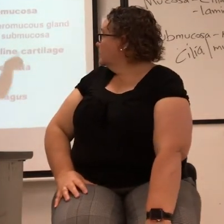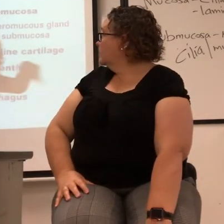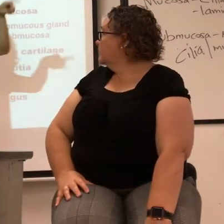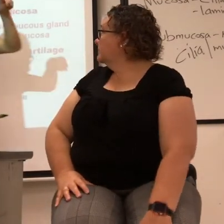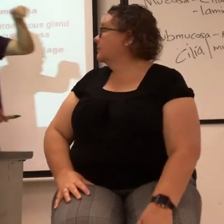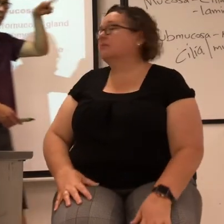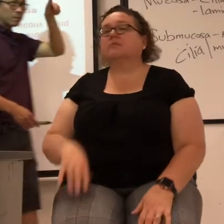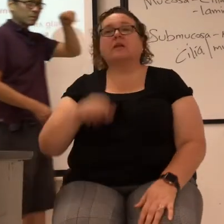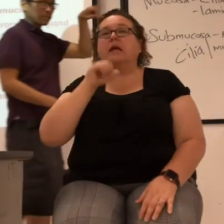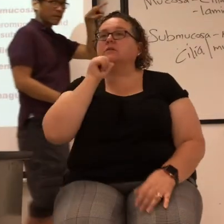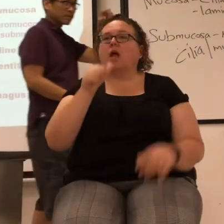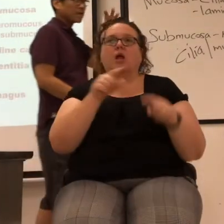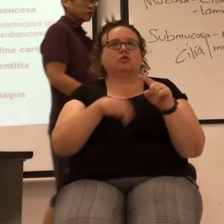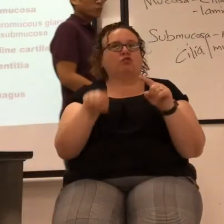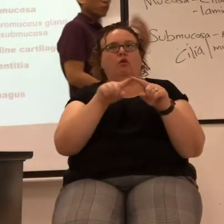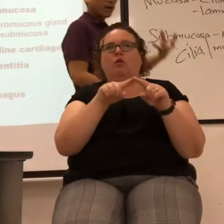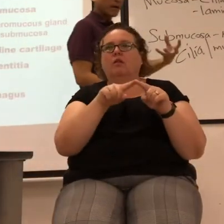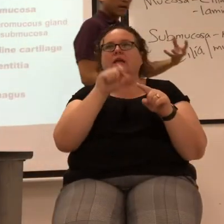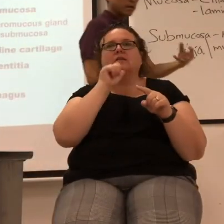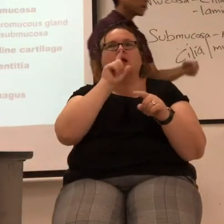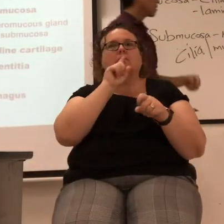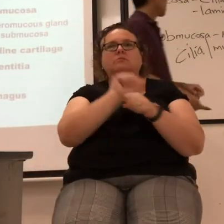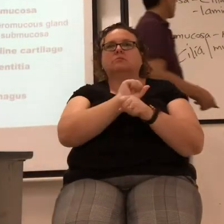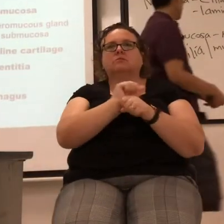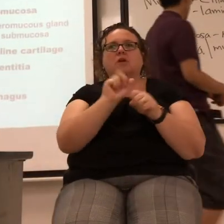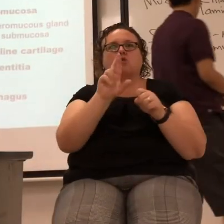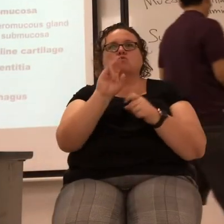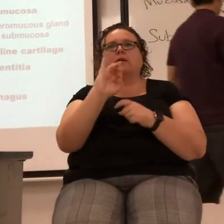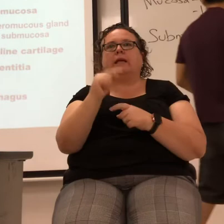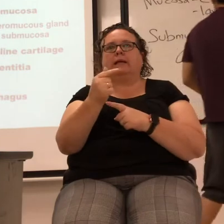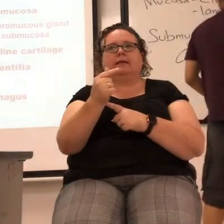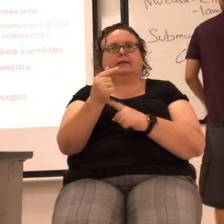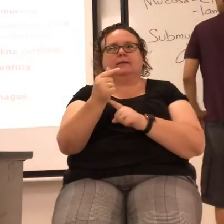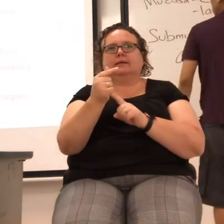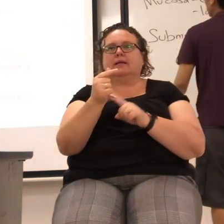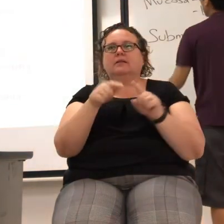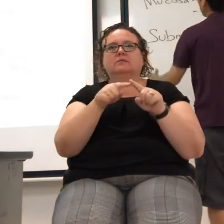It's not a circle. It's not a true ring.